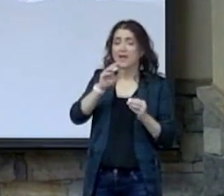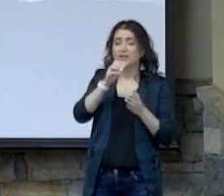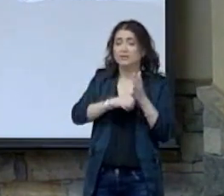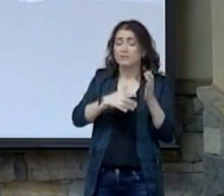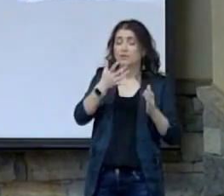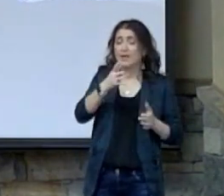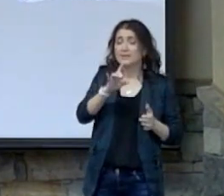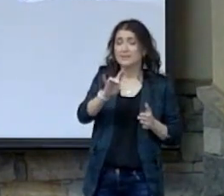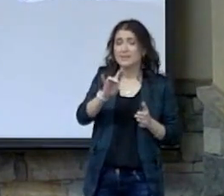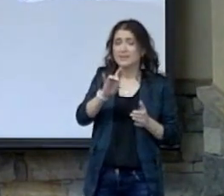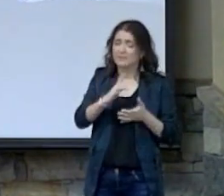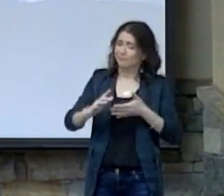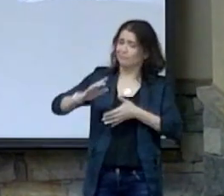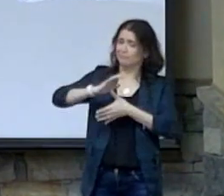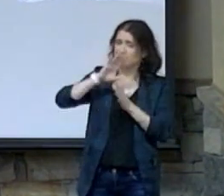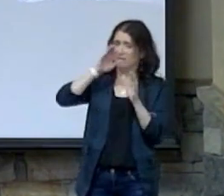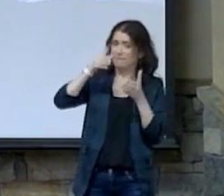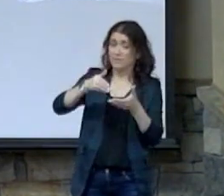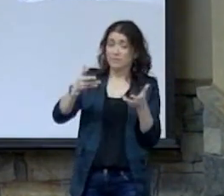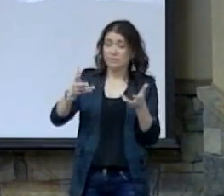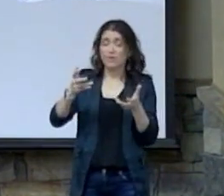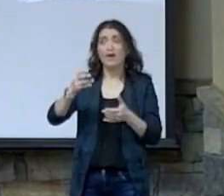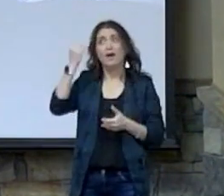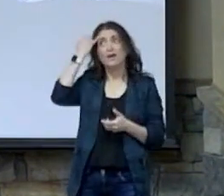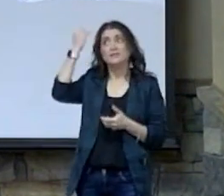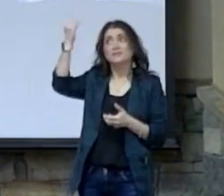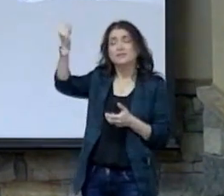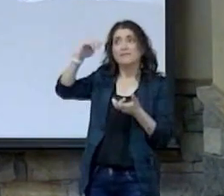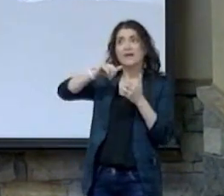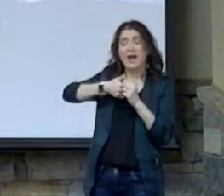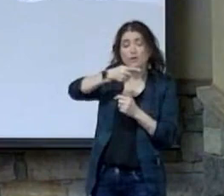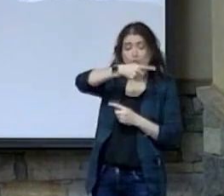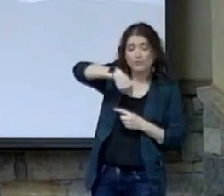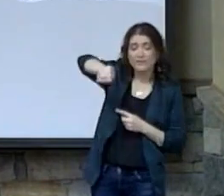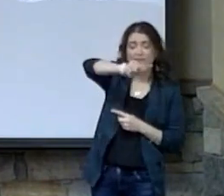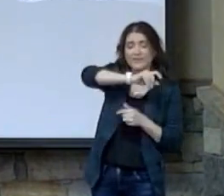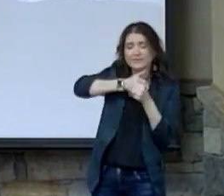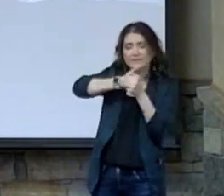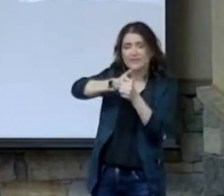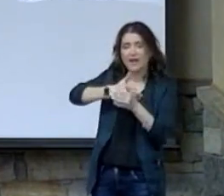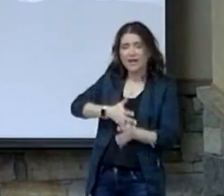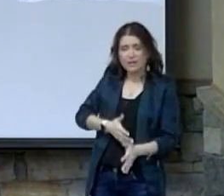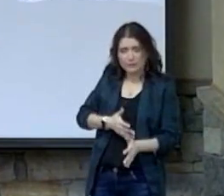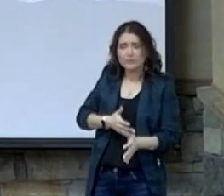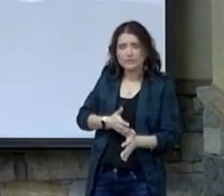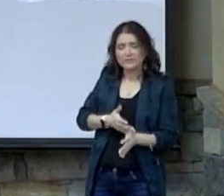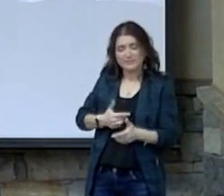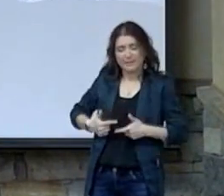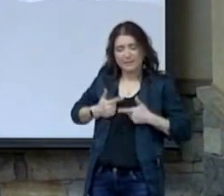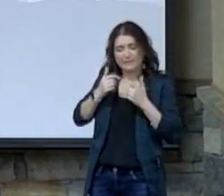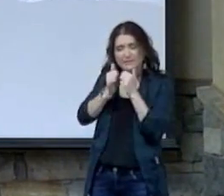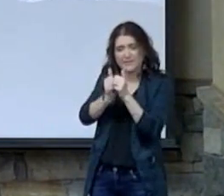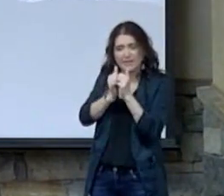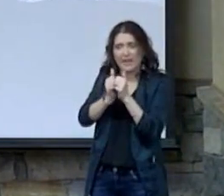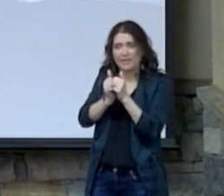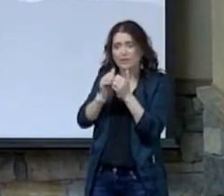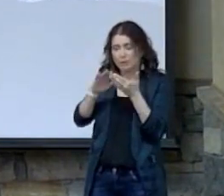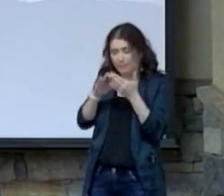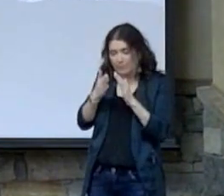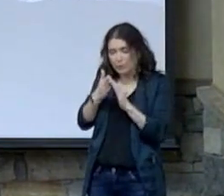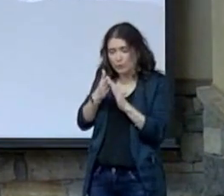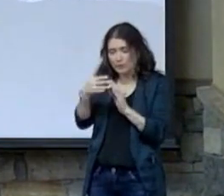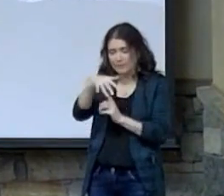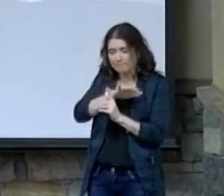of the chapter is on the idea of how do these followers of Jesus live together in community